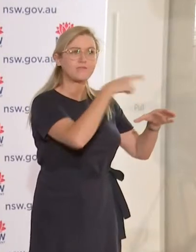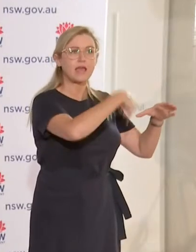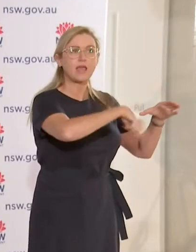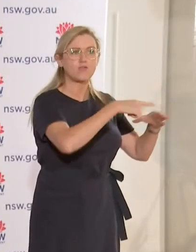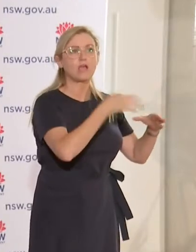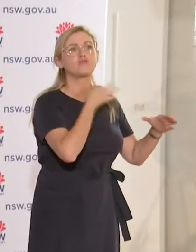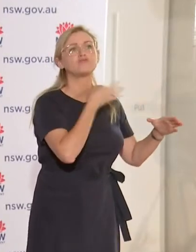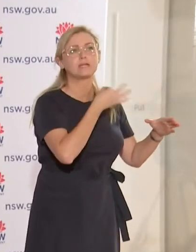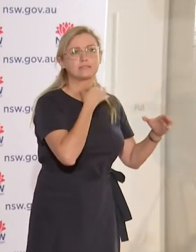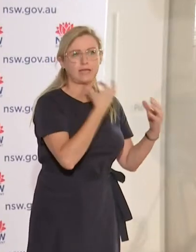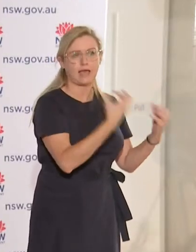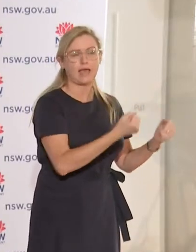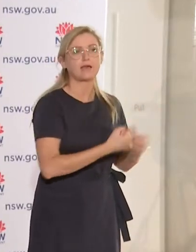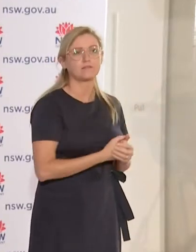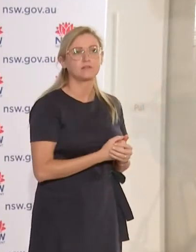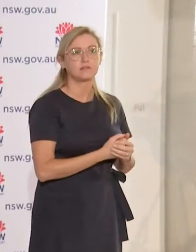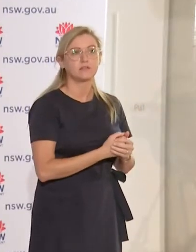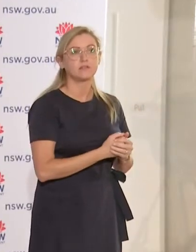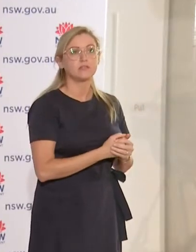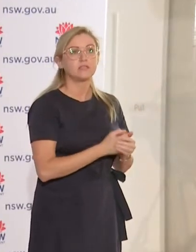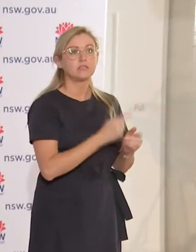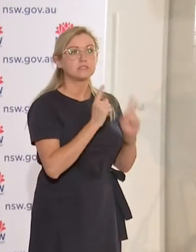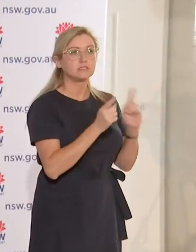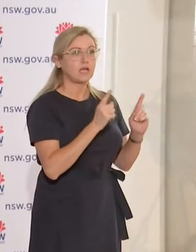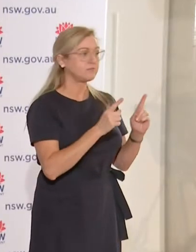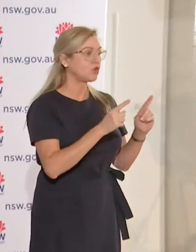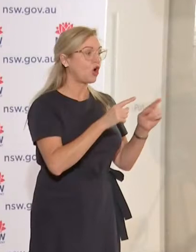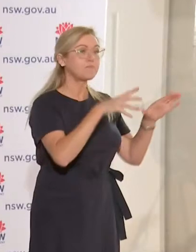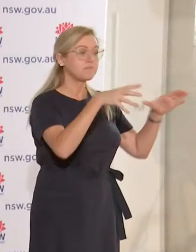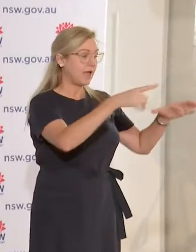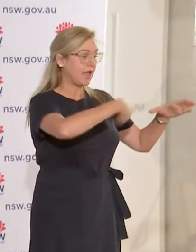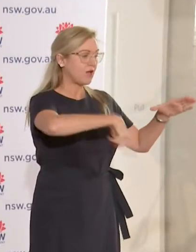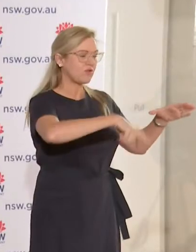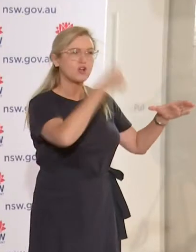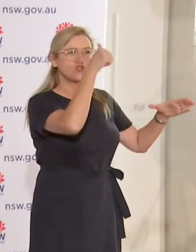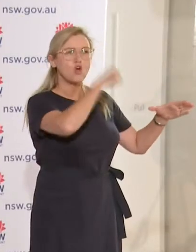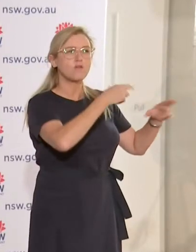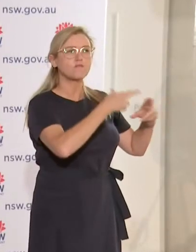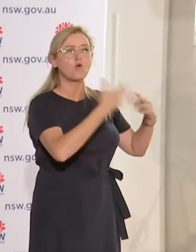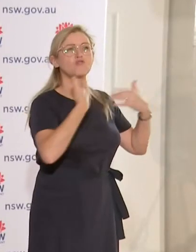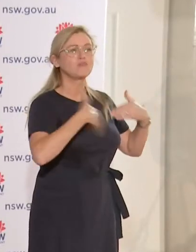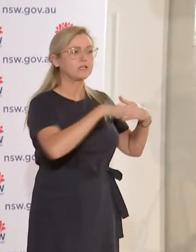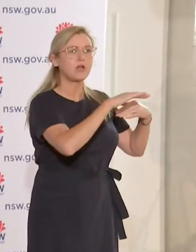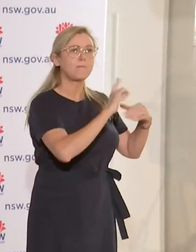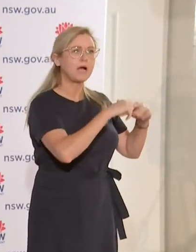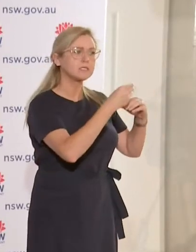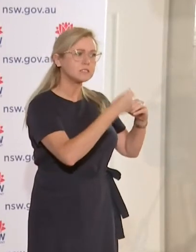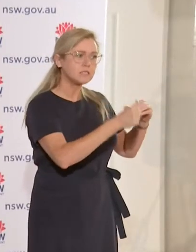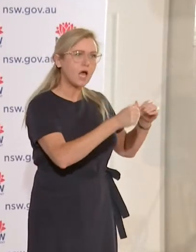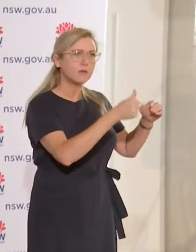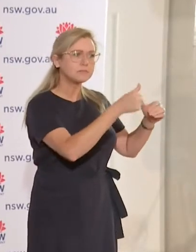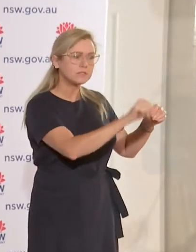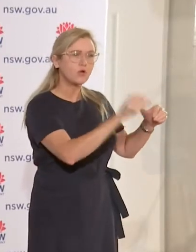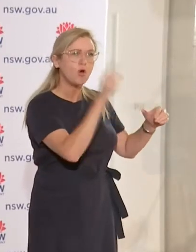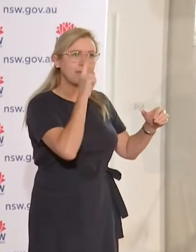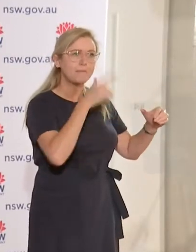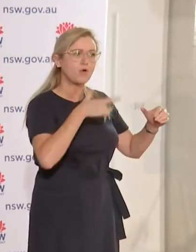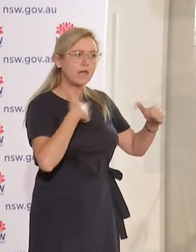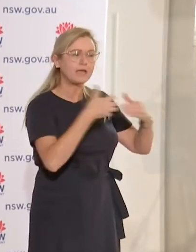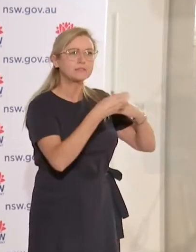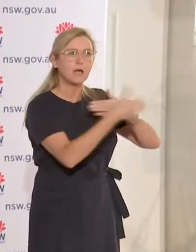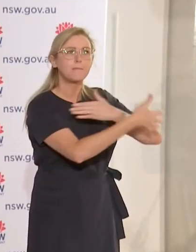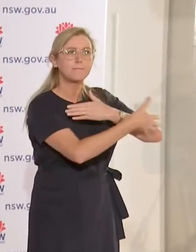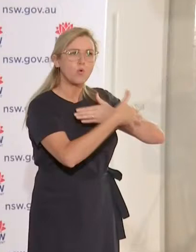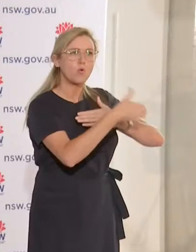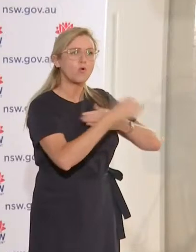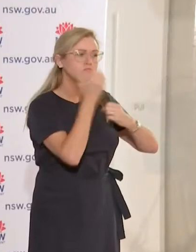affluent of areas, you will often find pockets of disadvantage. And I'm confident with our primary care system, with our local health